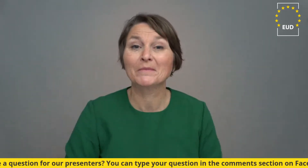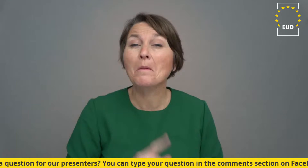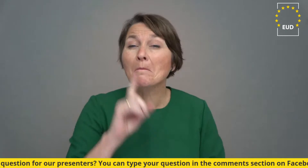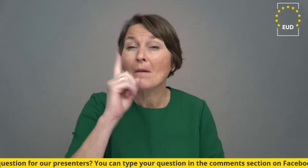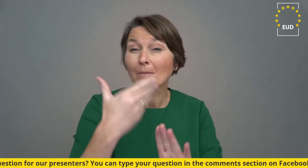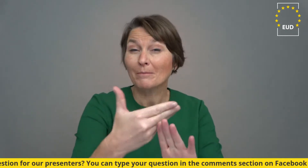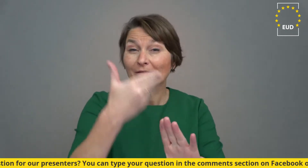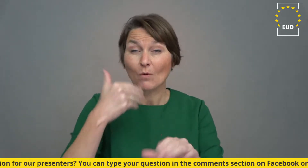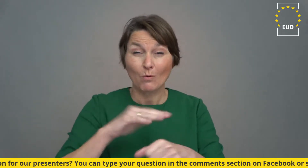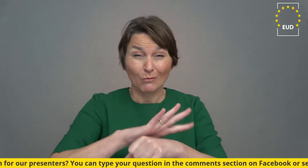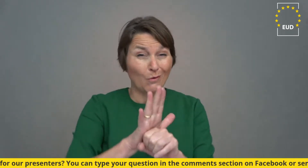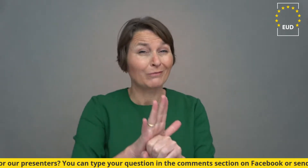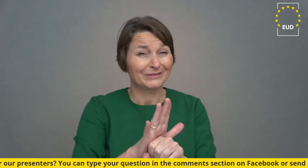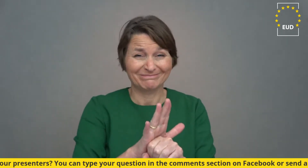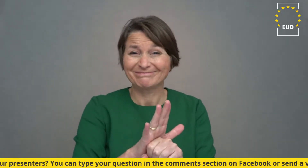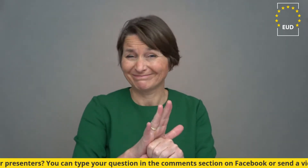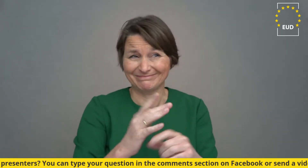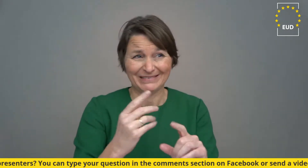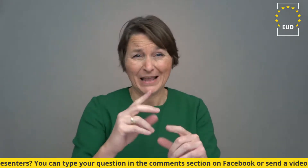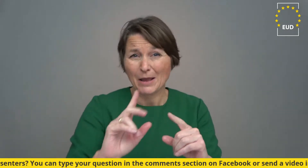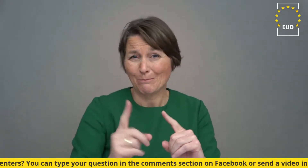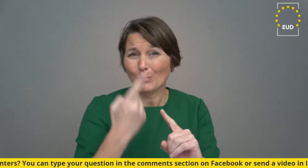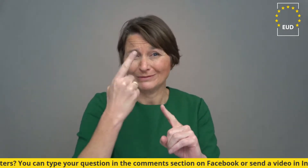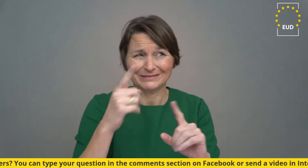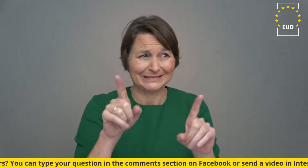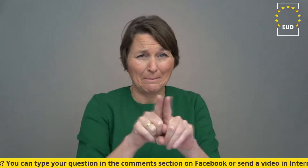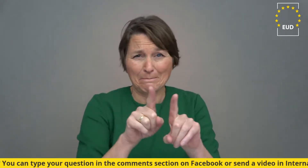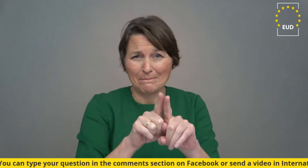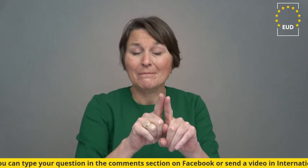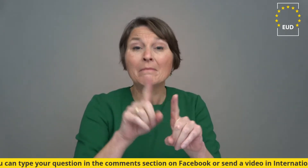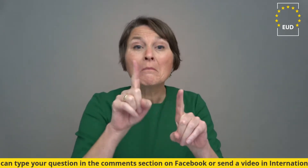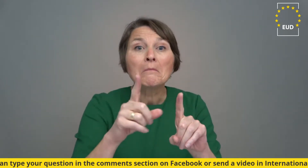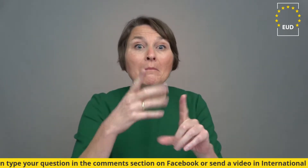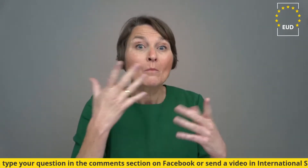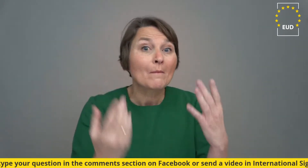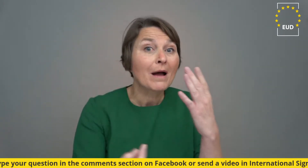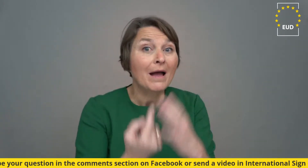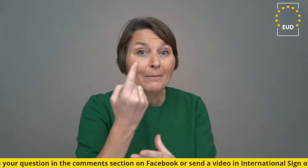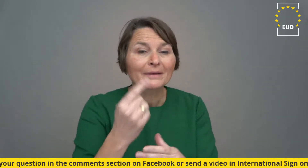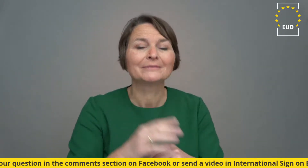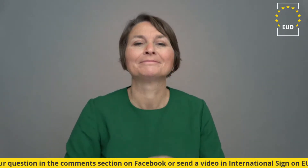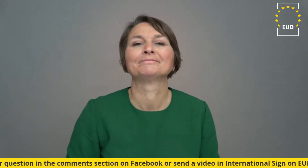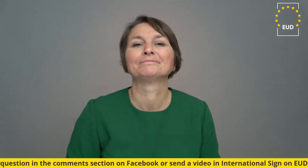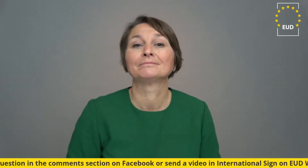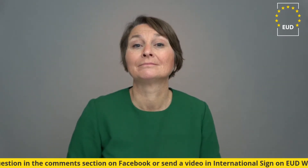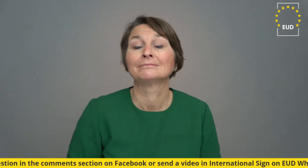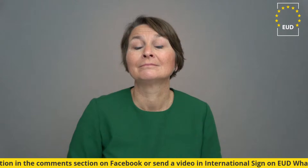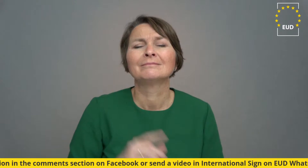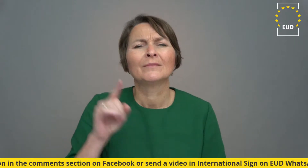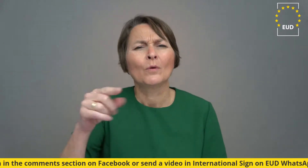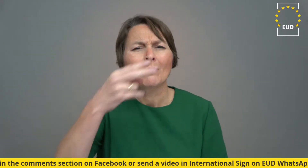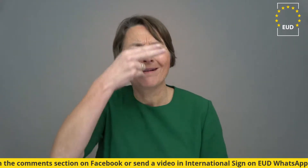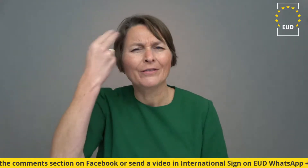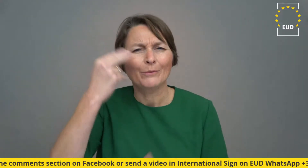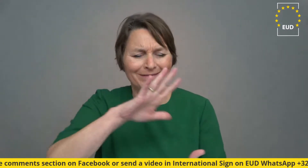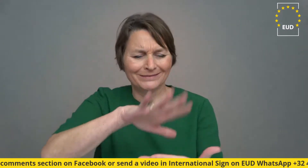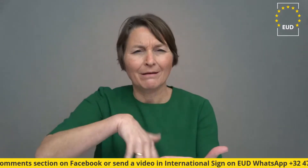of course, especially now with the COVID-19 pandemic, that sign language interpretation on television is more